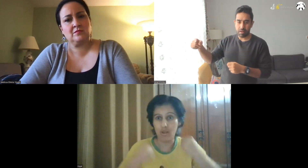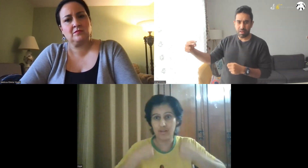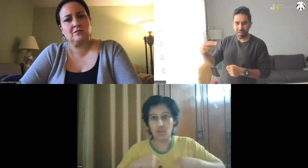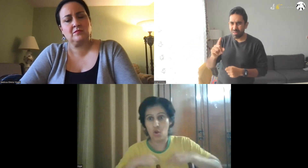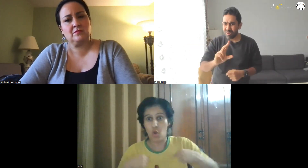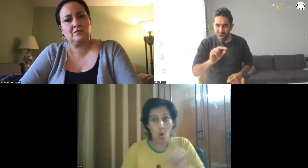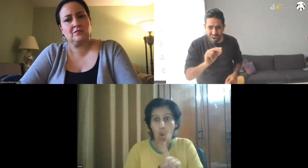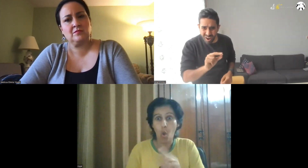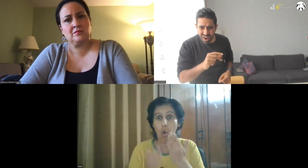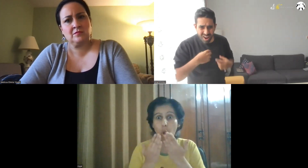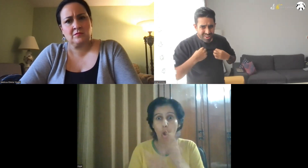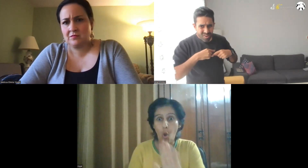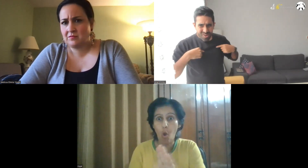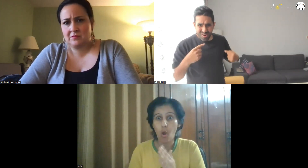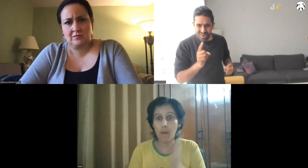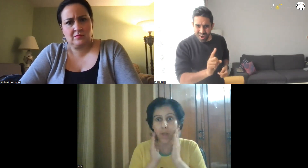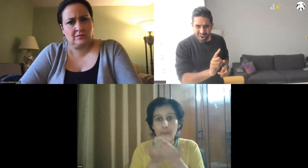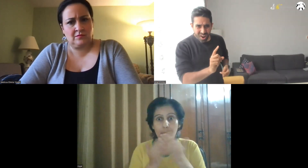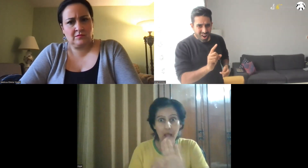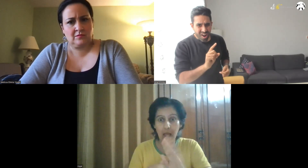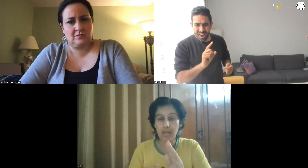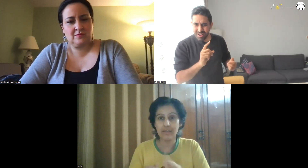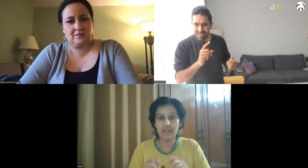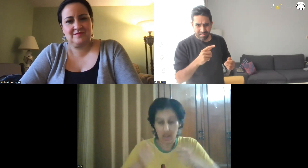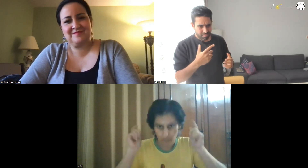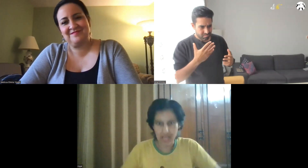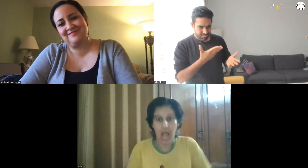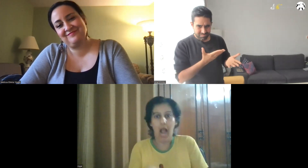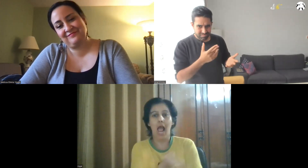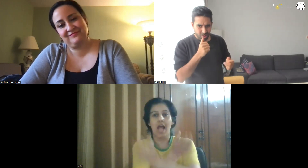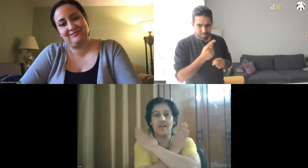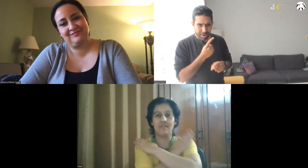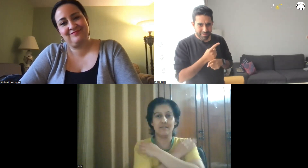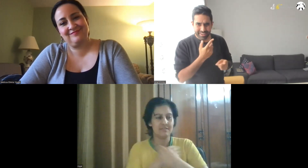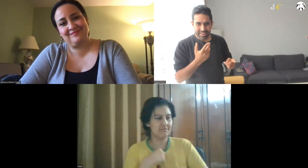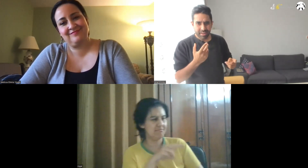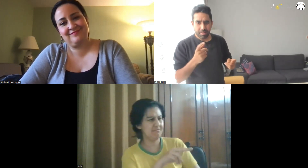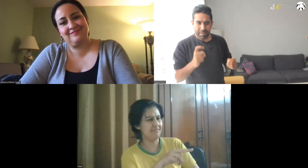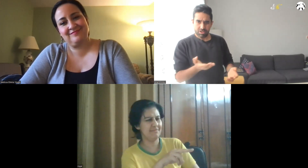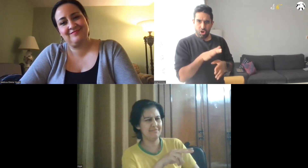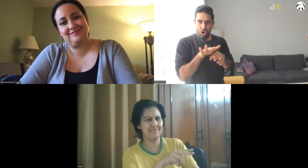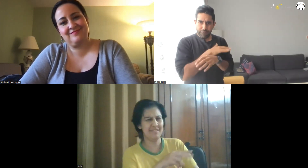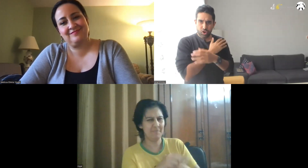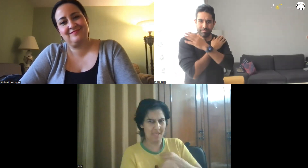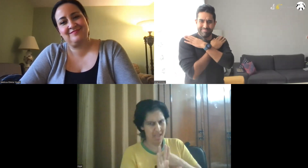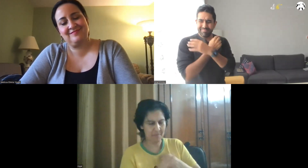she told me, no, you're not wearing this kind of a dress. That's a sin. You can't wear a